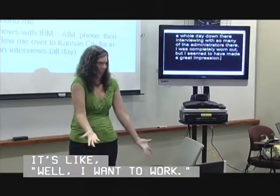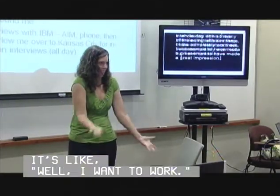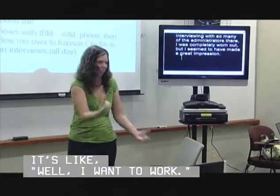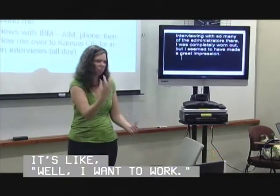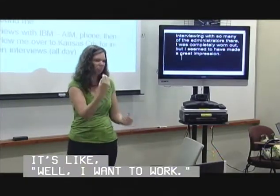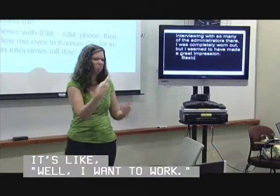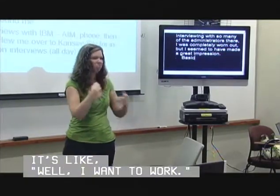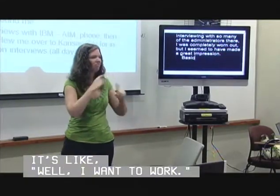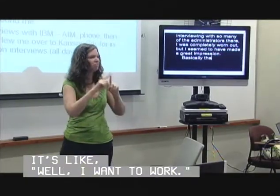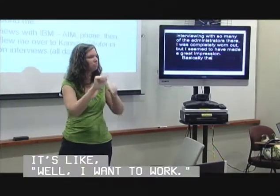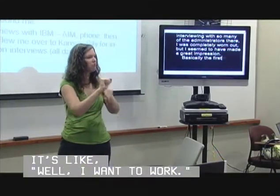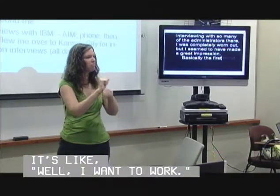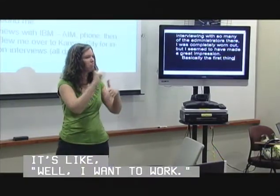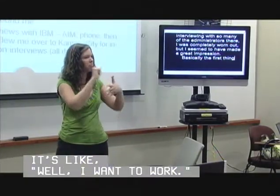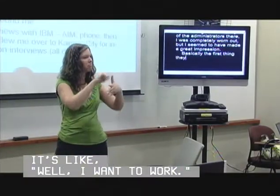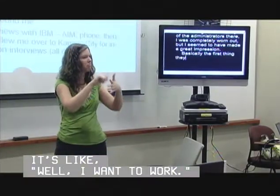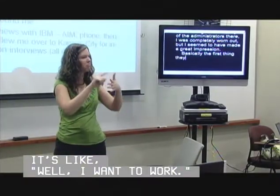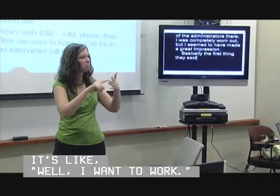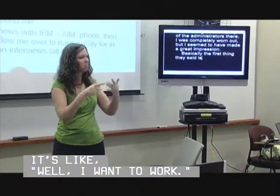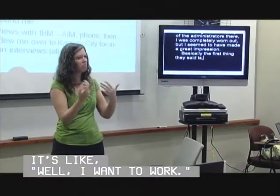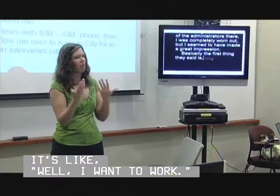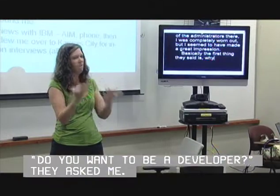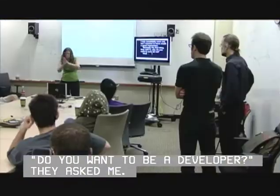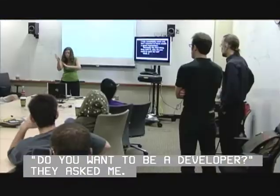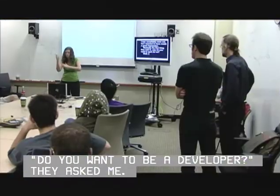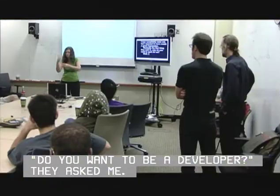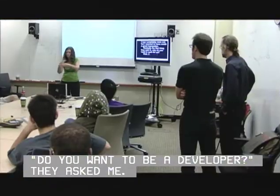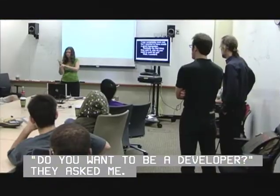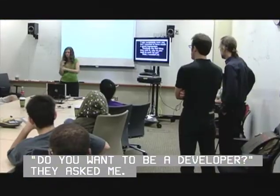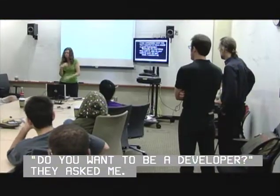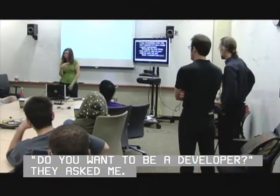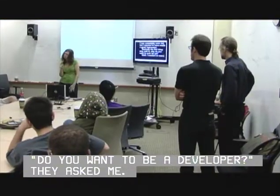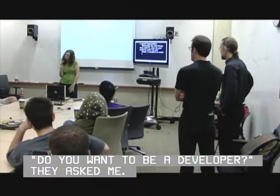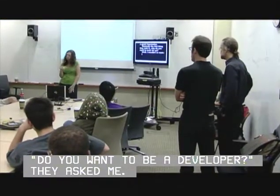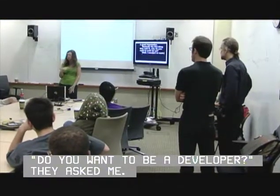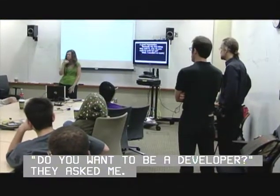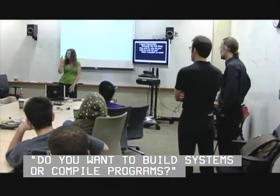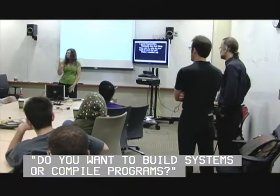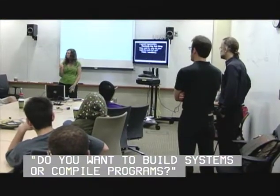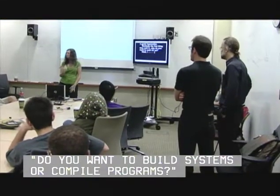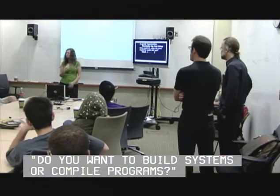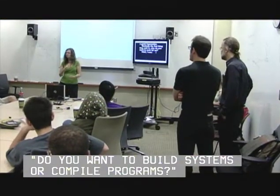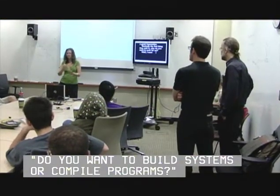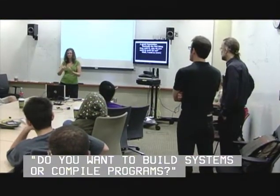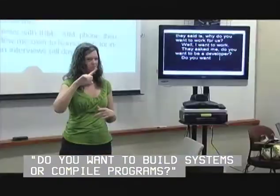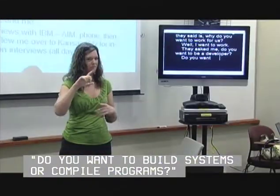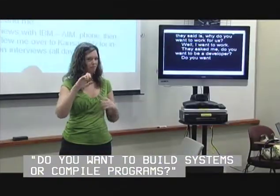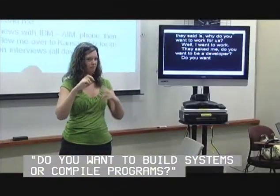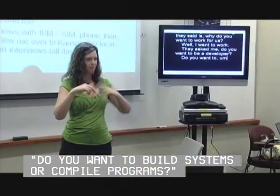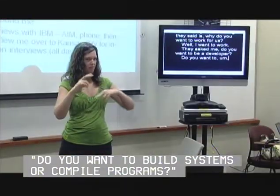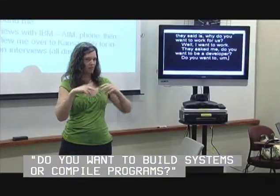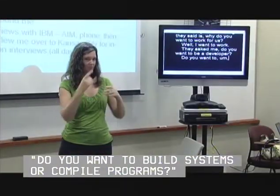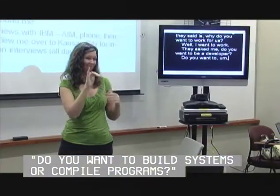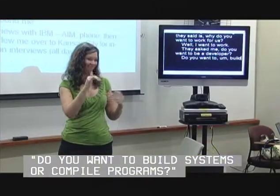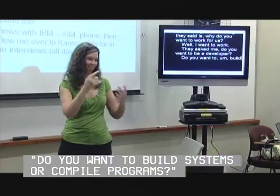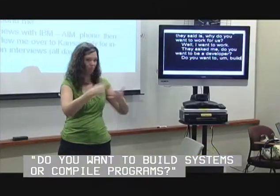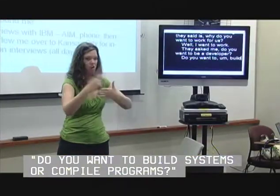well, I want to work. Do you want to be a developer, they asked me. Do you want to build systems or